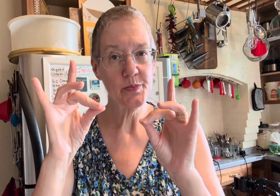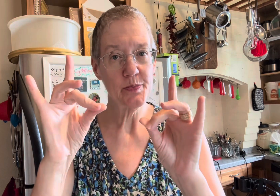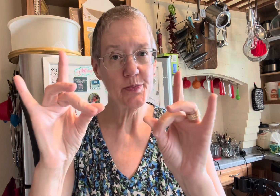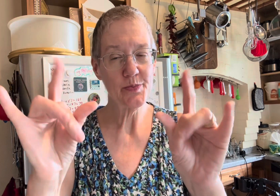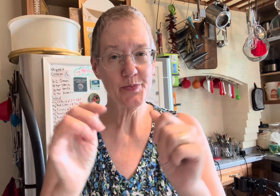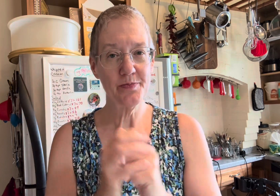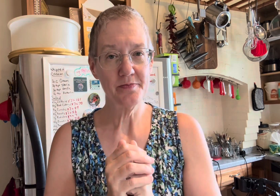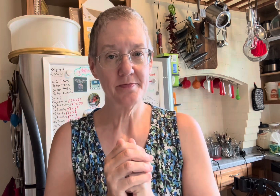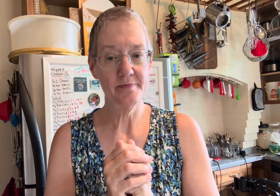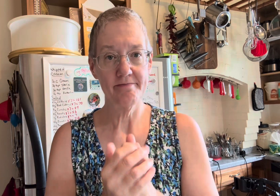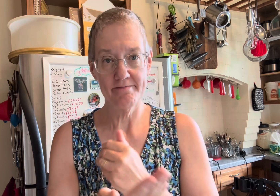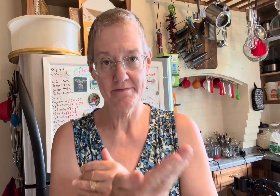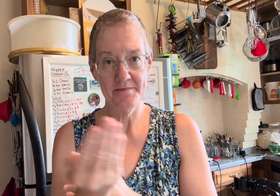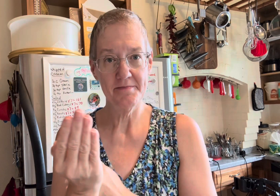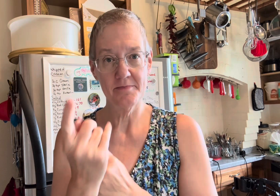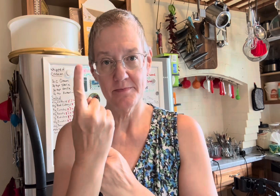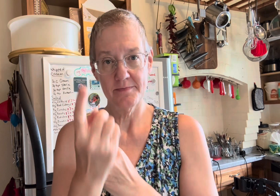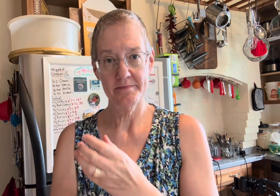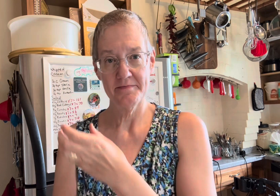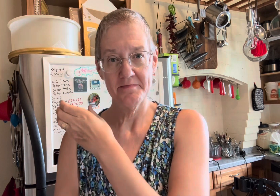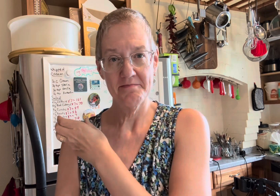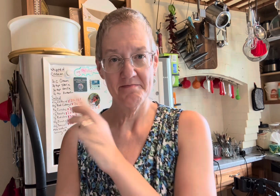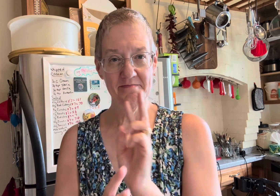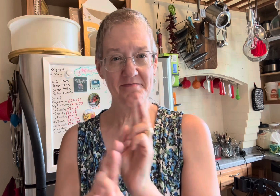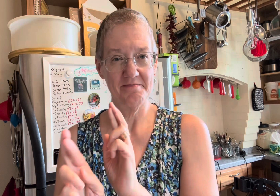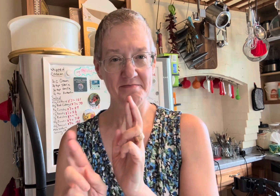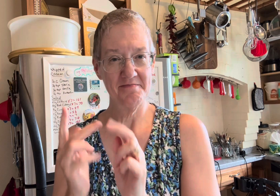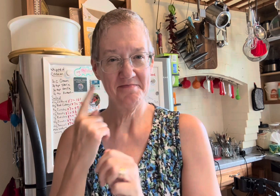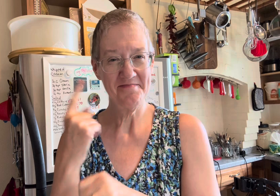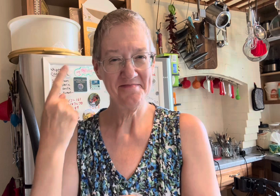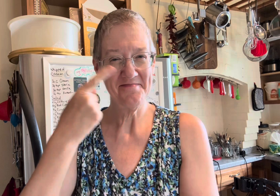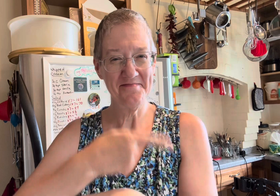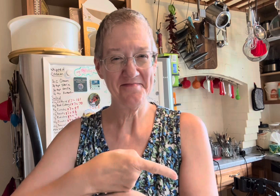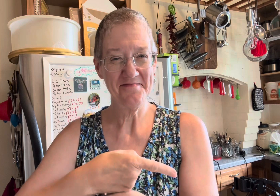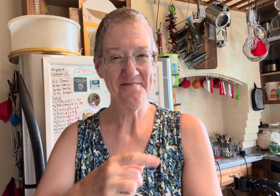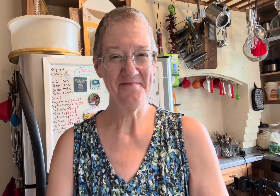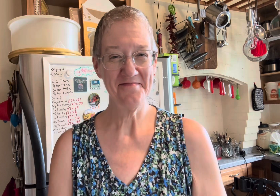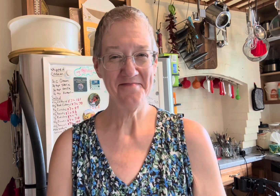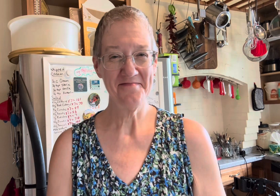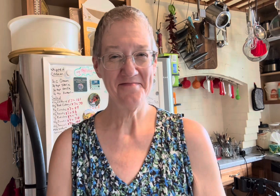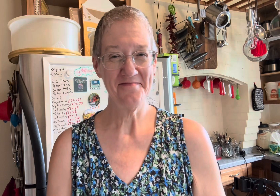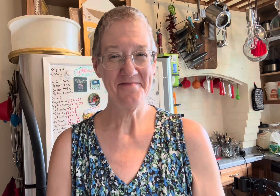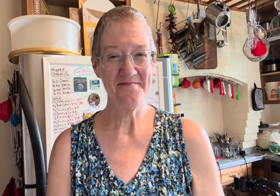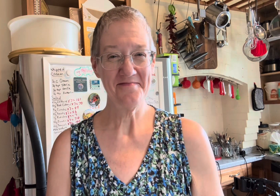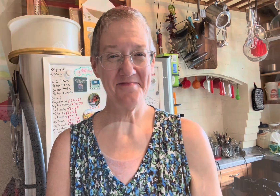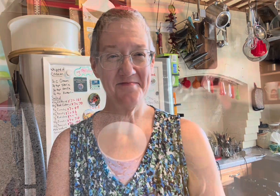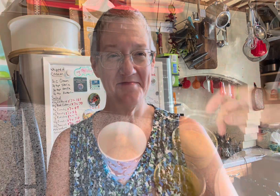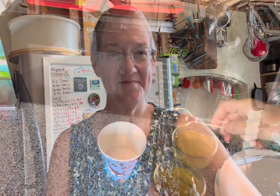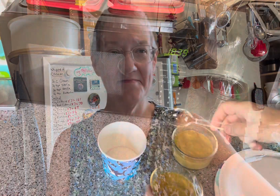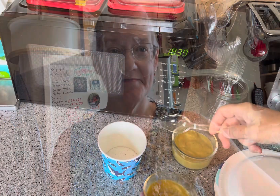And it still comes out smooth after it's thawed. And every morning I just put 1 in the fridge, ready for the day.